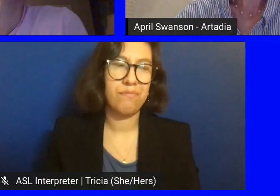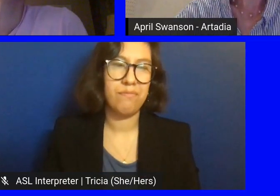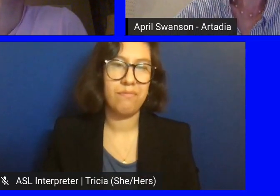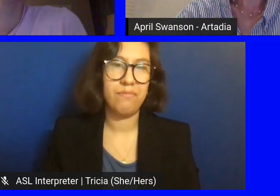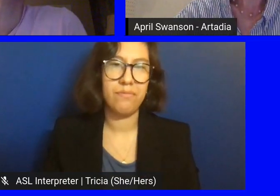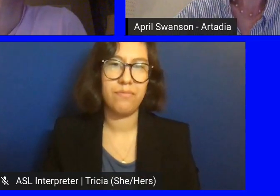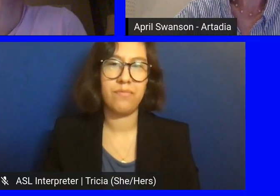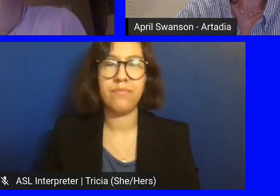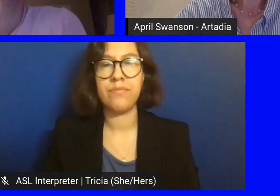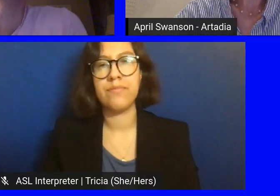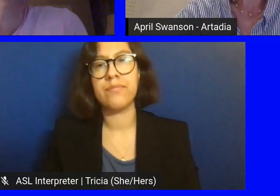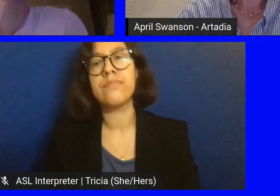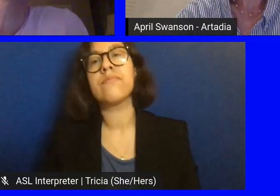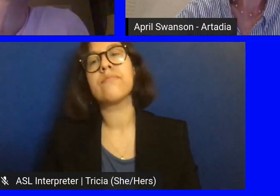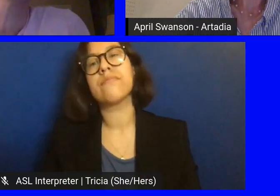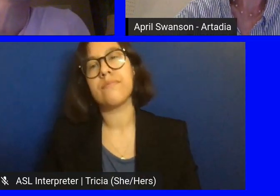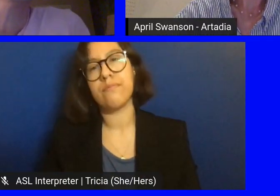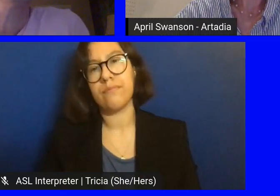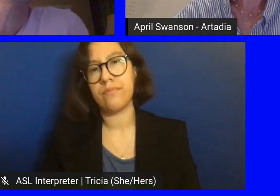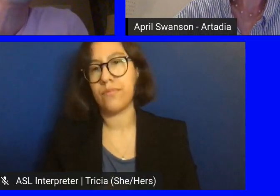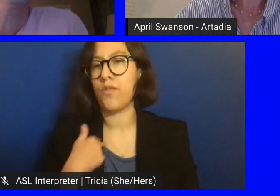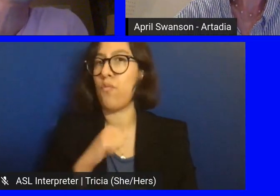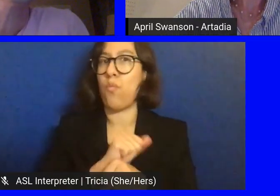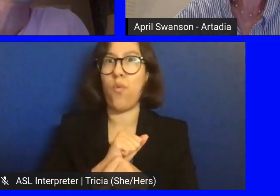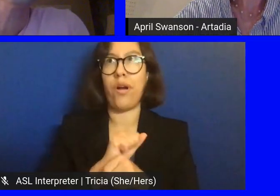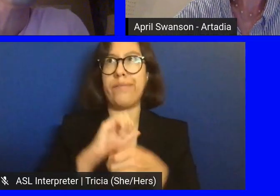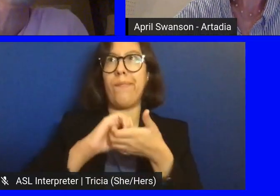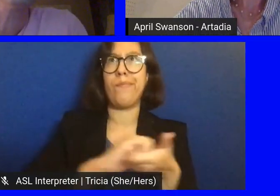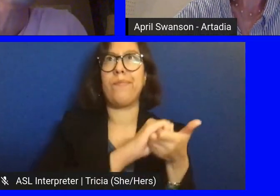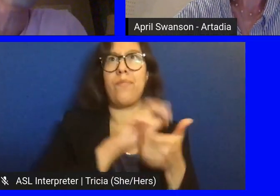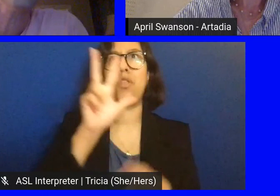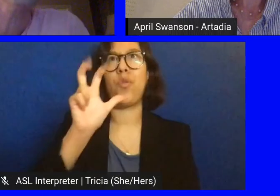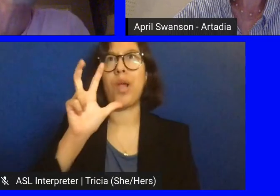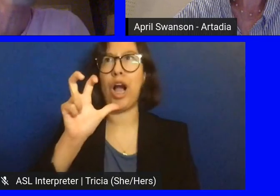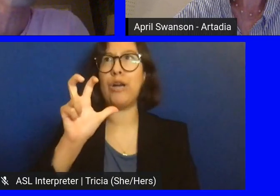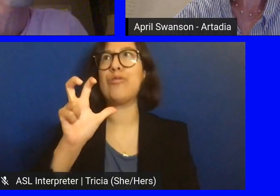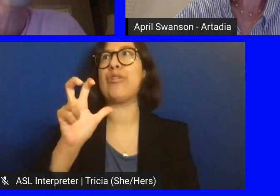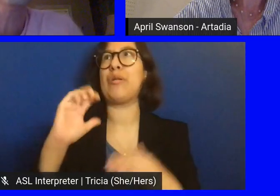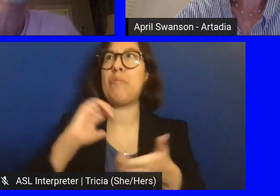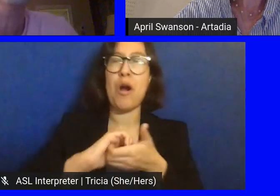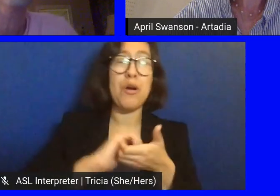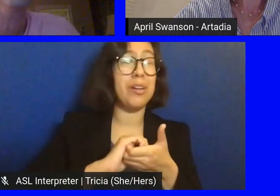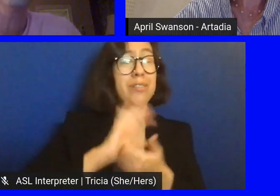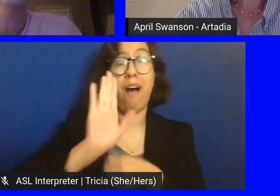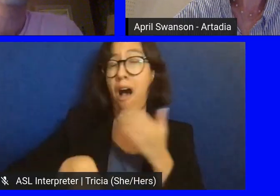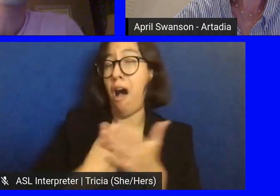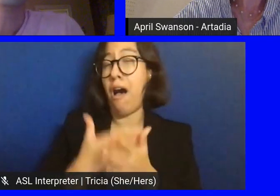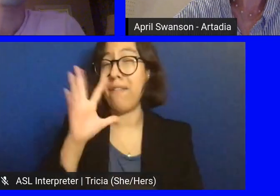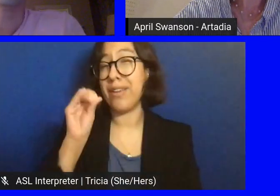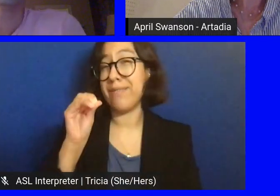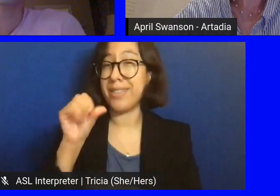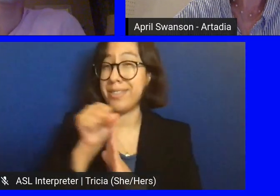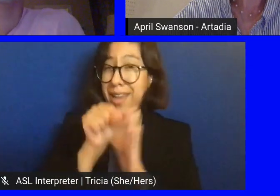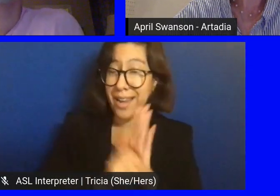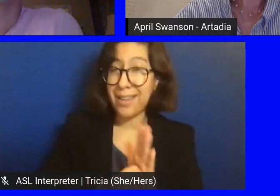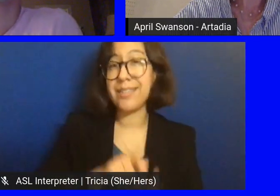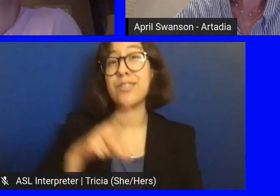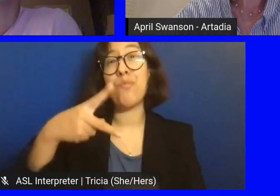We've been, you know, we've worked with over 300 partners in all 50 states in Puerto Rico and DC.